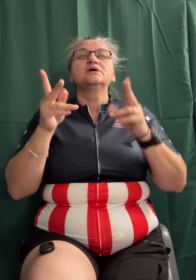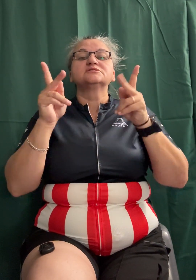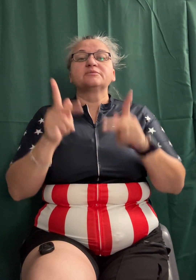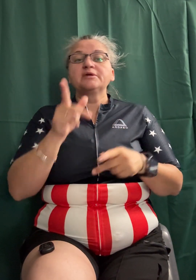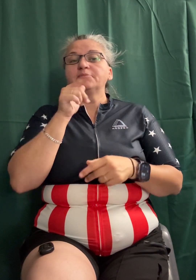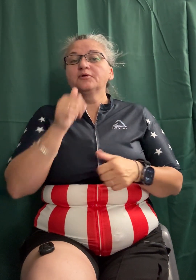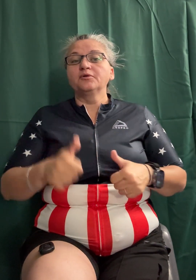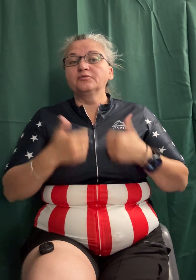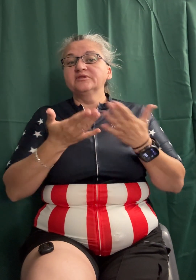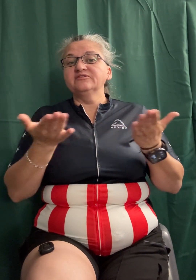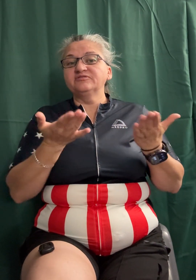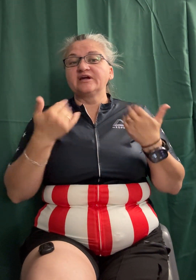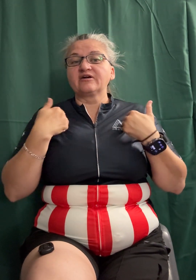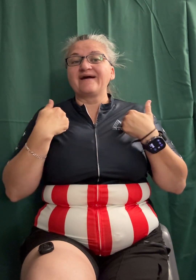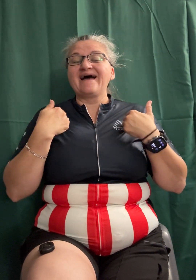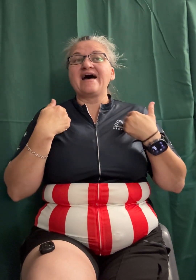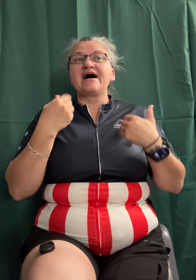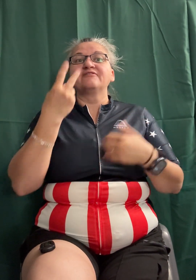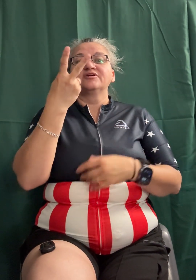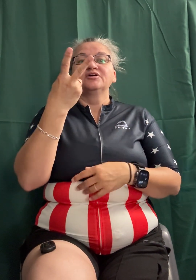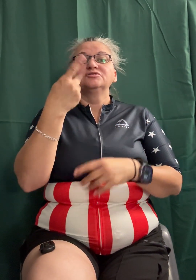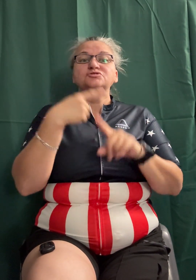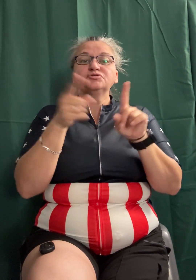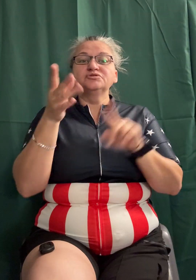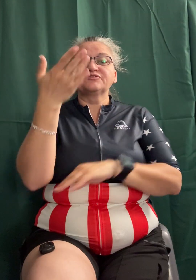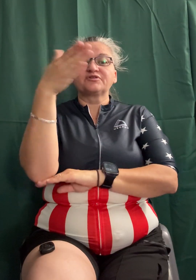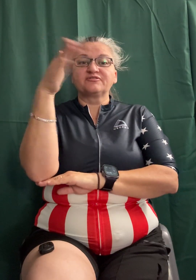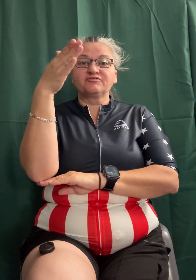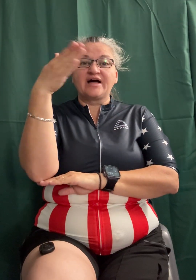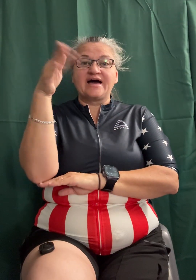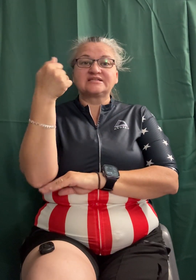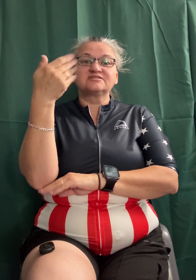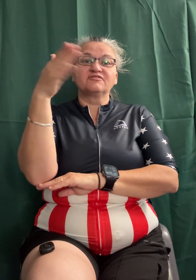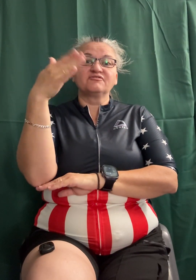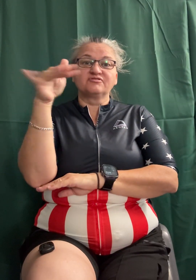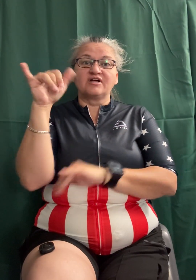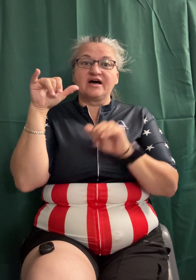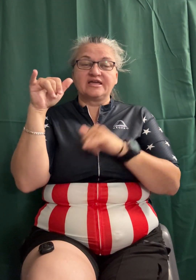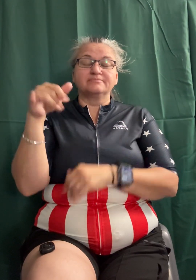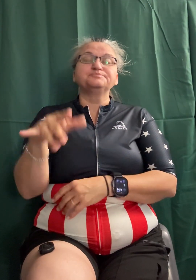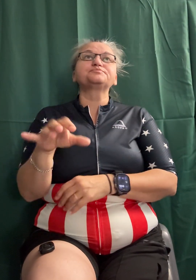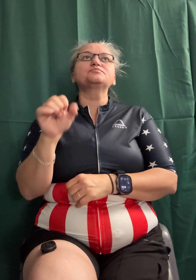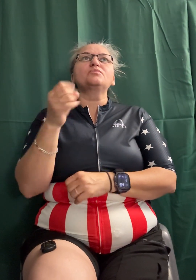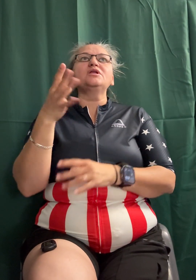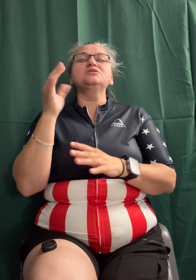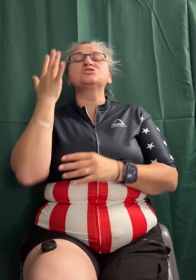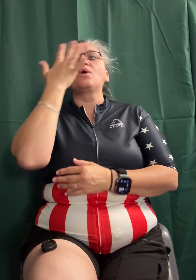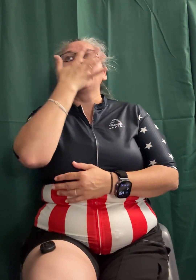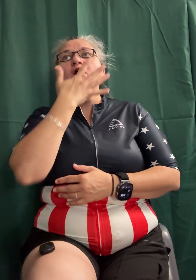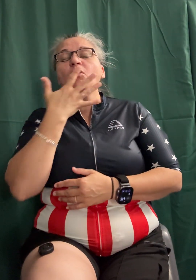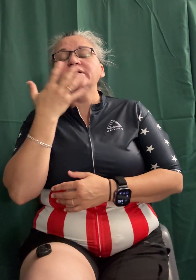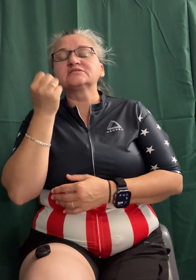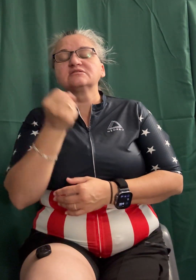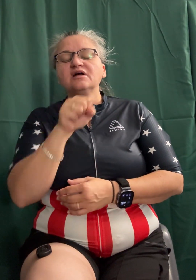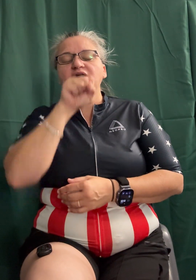Some people who live there have two different flags flying. So I always